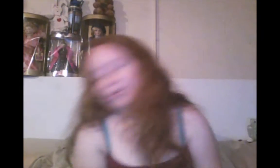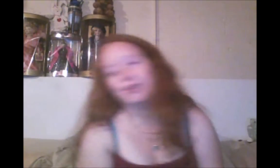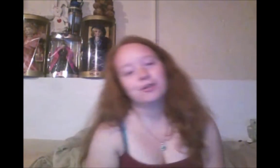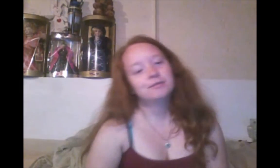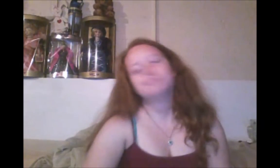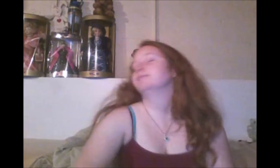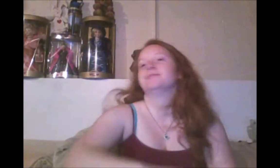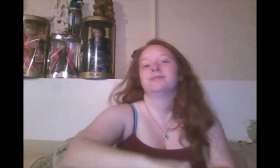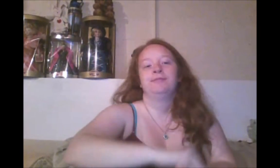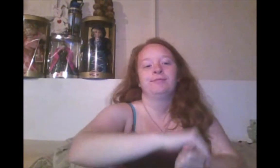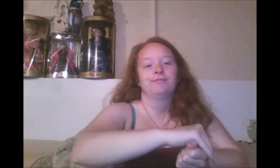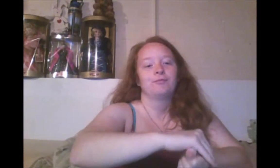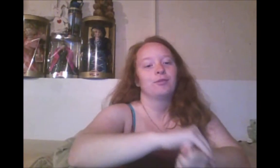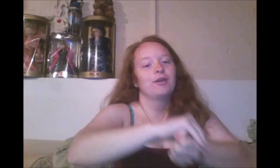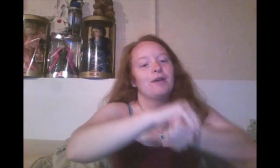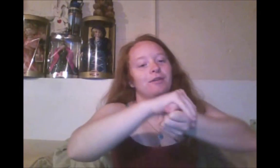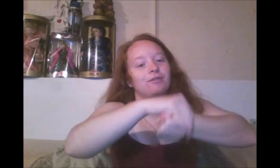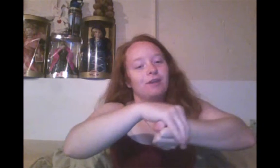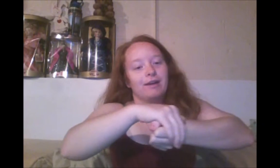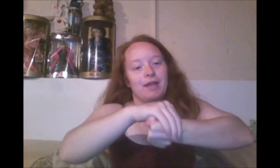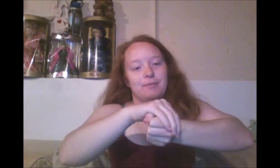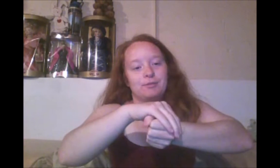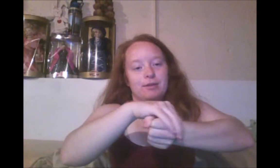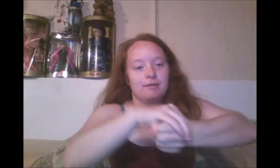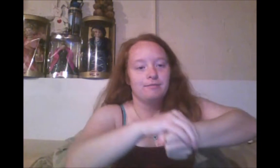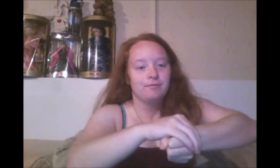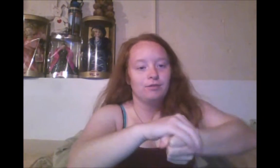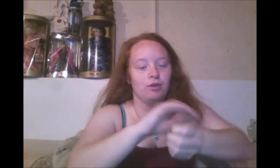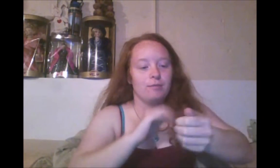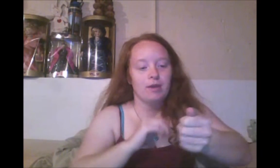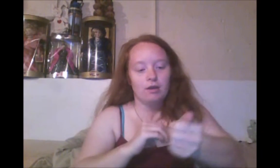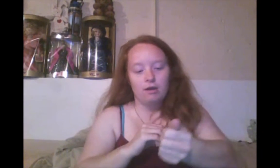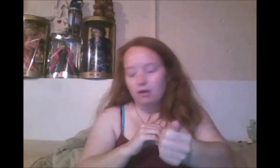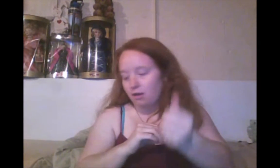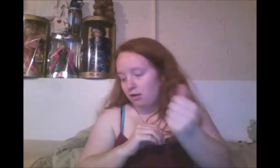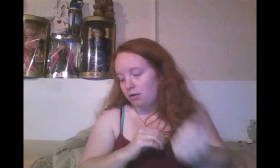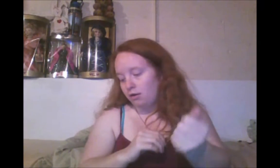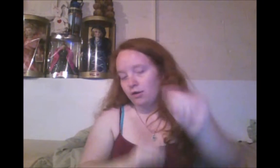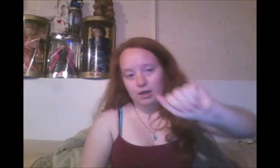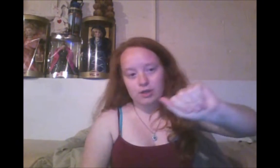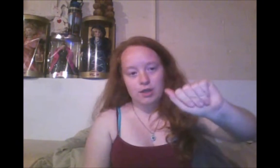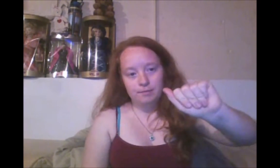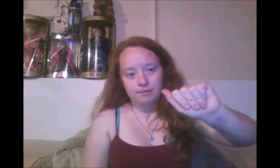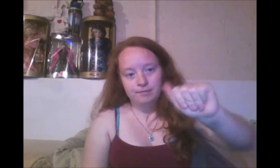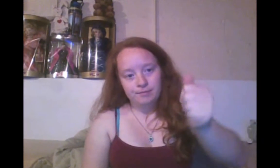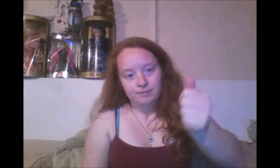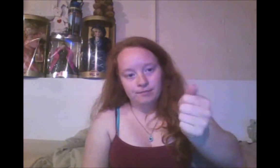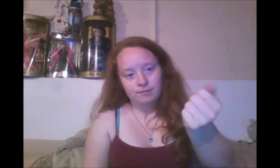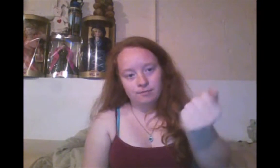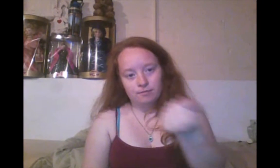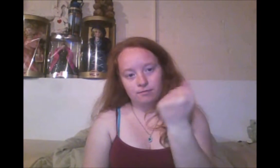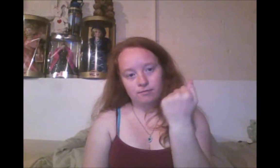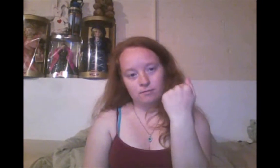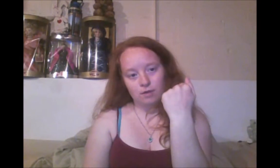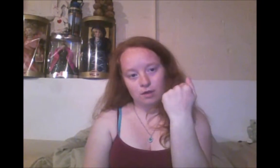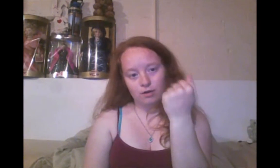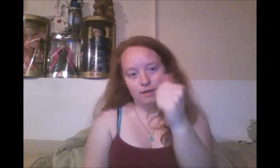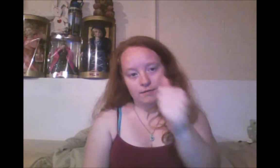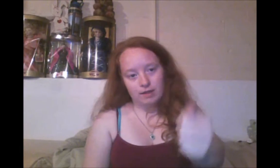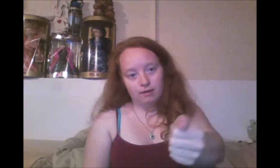Turtle. I wonder how this sign came to be. So you're going to make your A shape on your left hand,